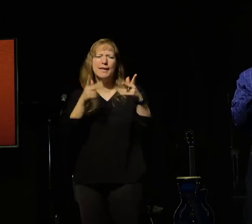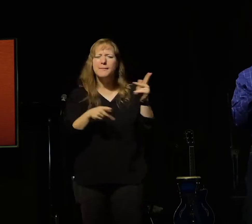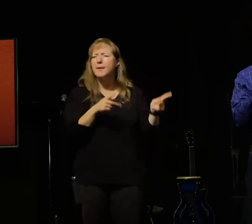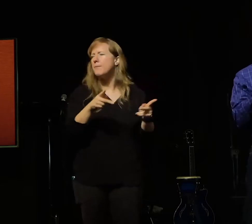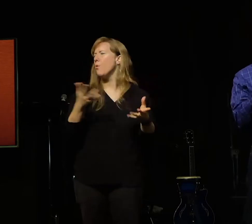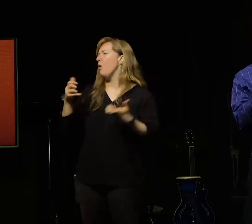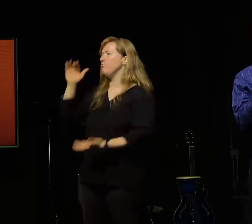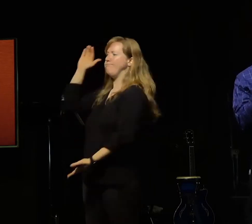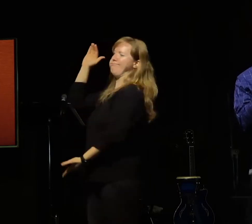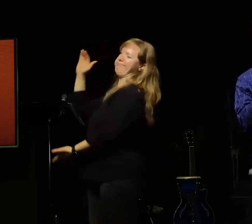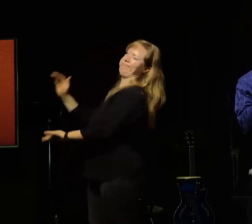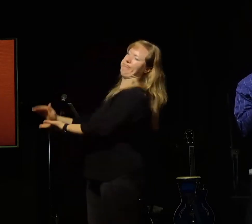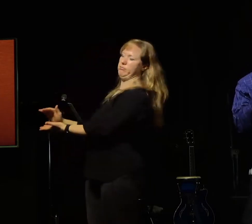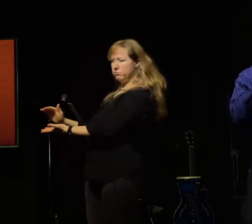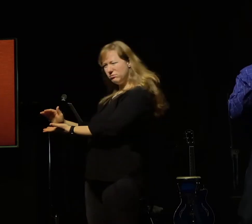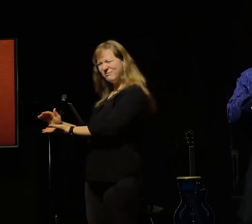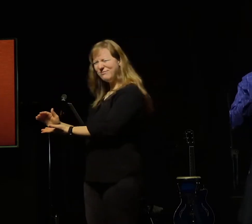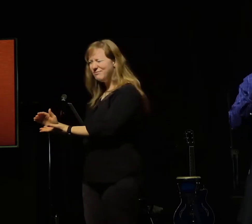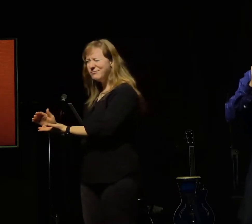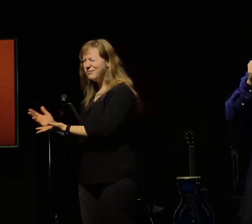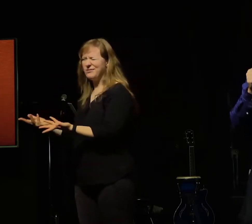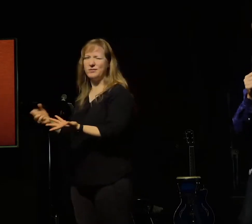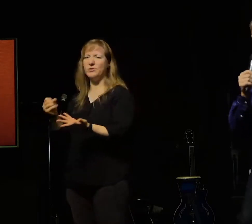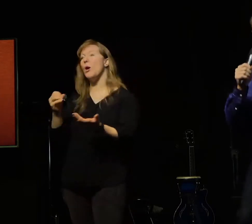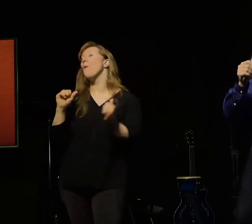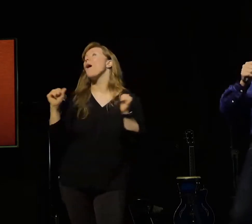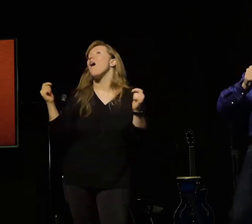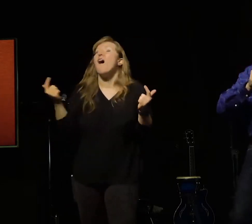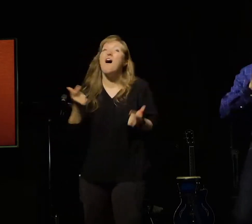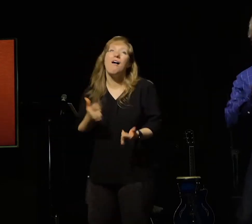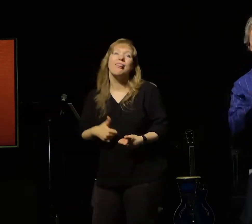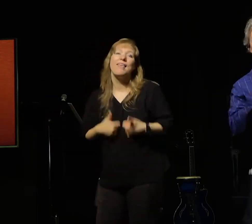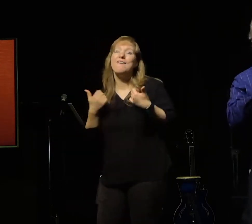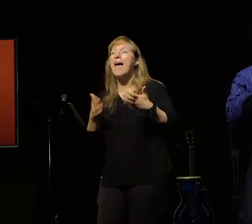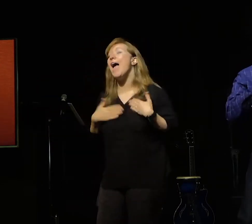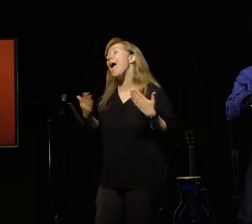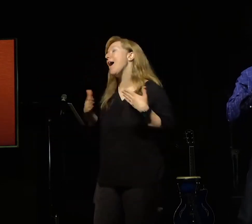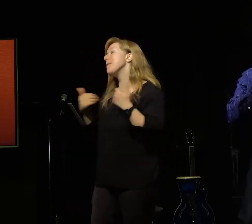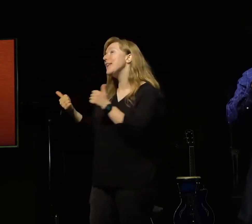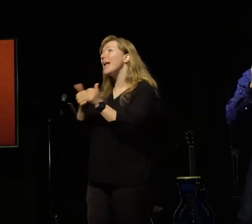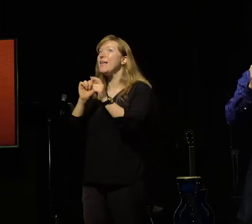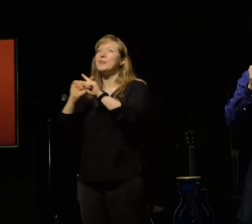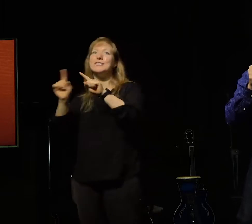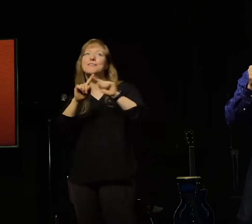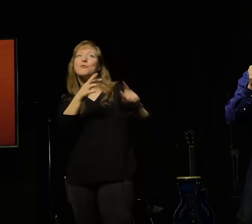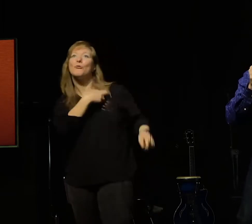it into something else so that we can all be just happy together?